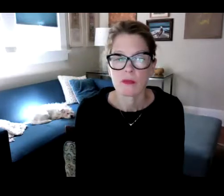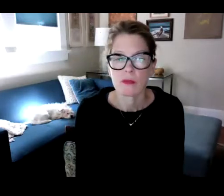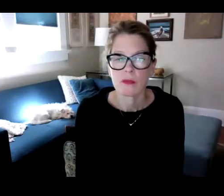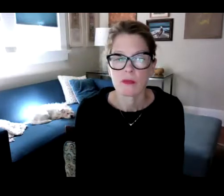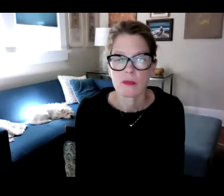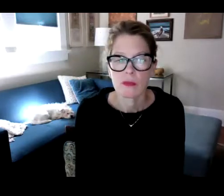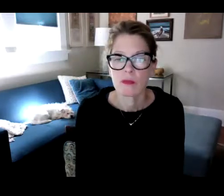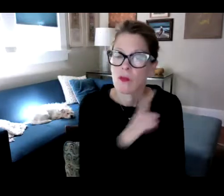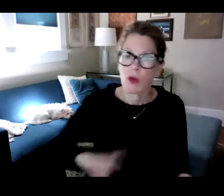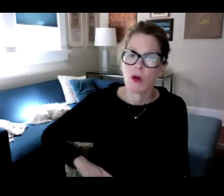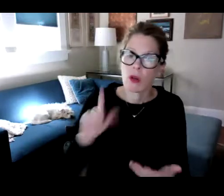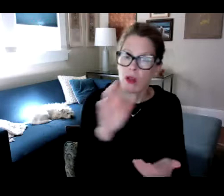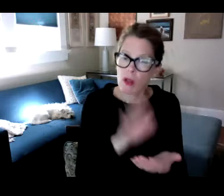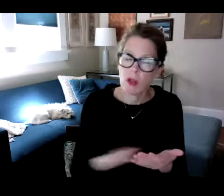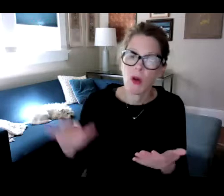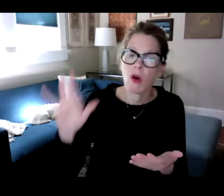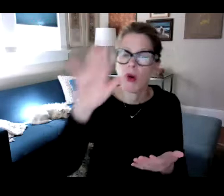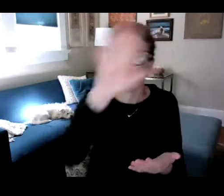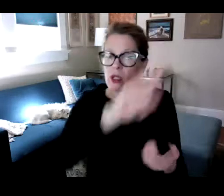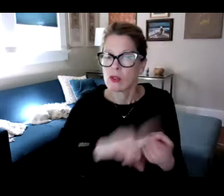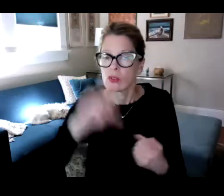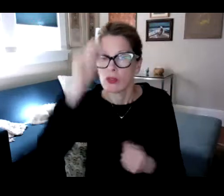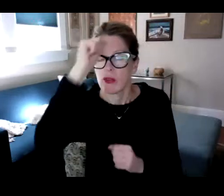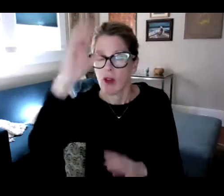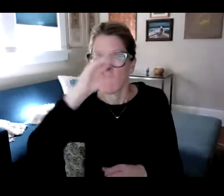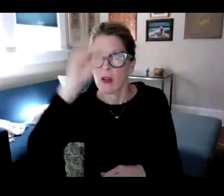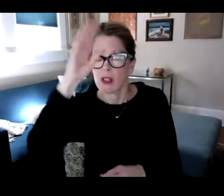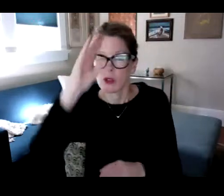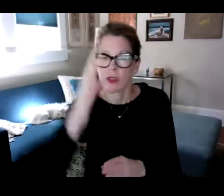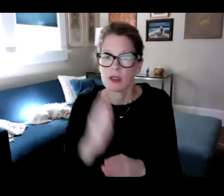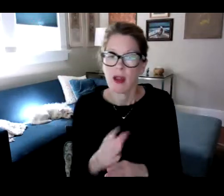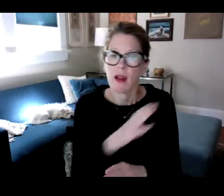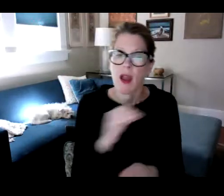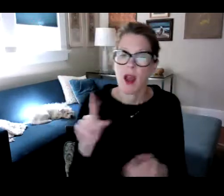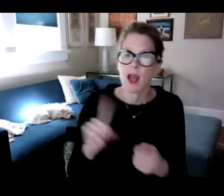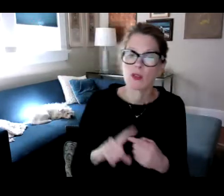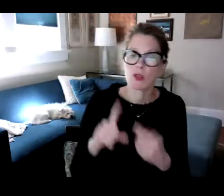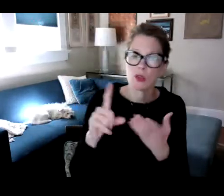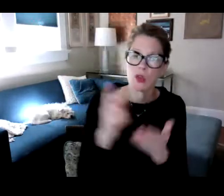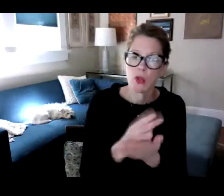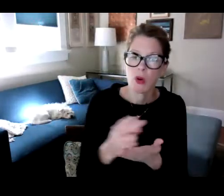Glory to the Father, and to the Son, and to the Holy